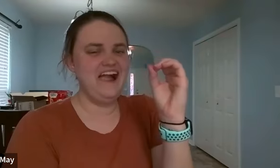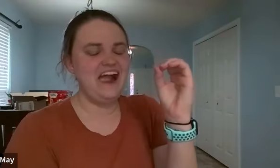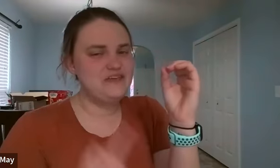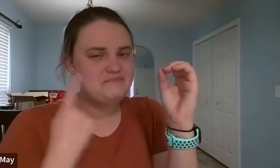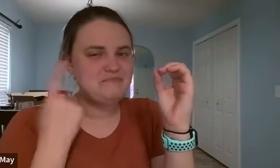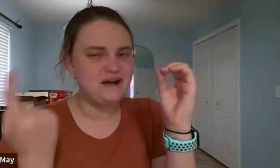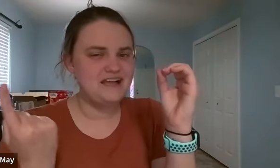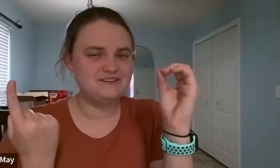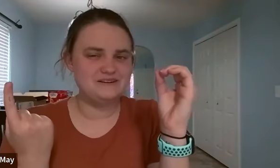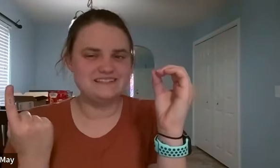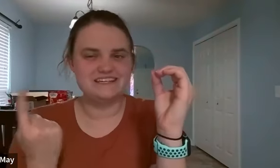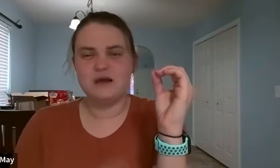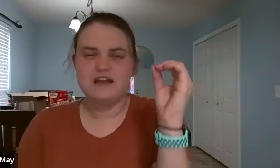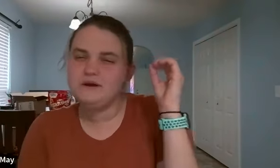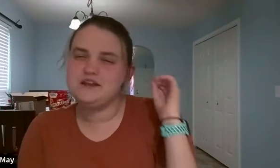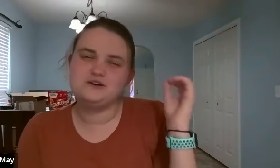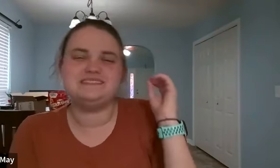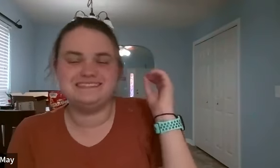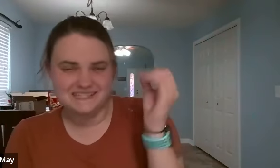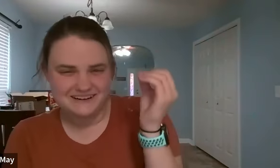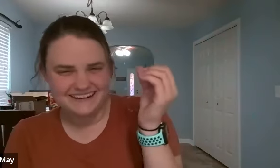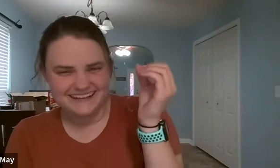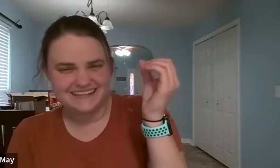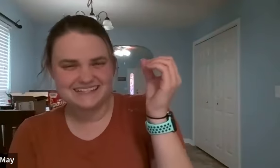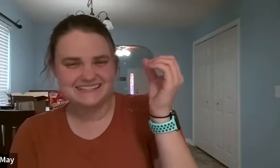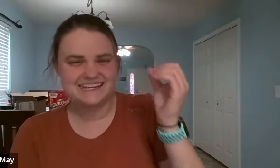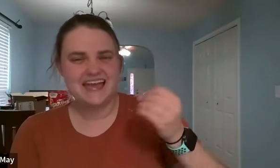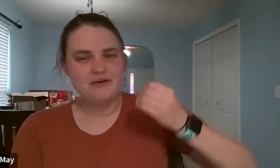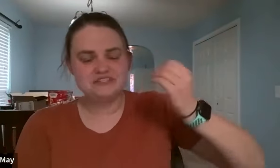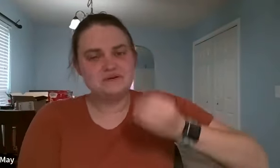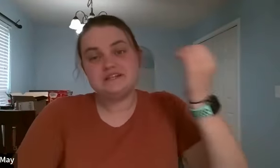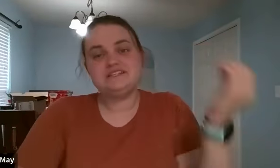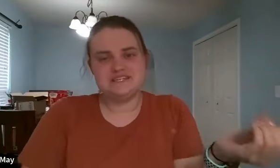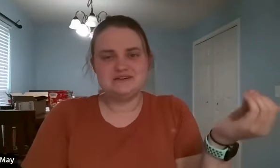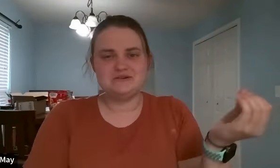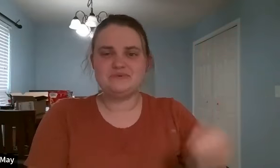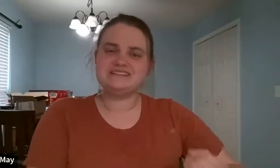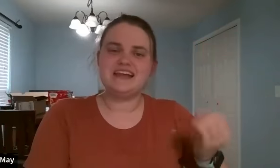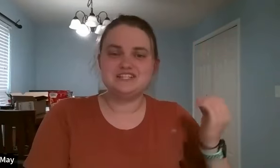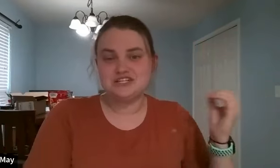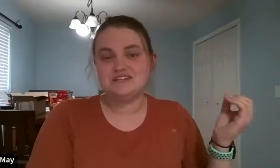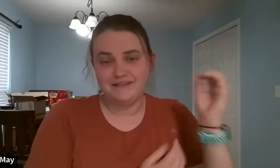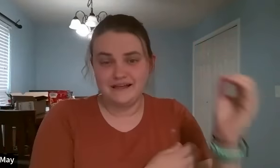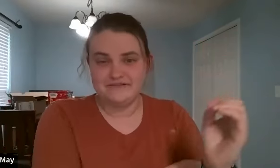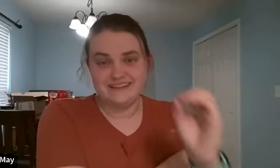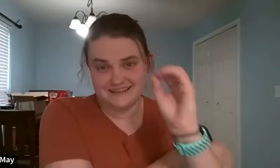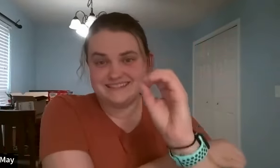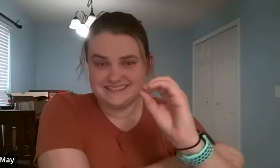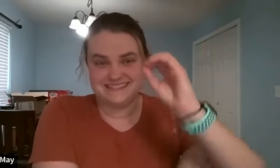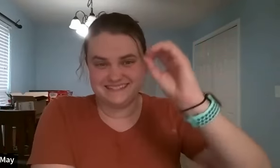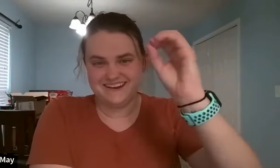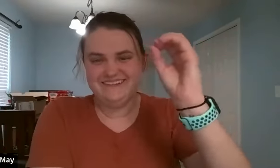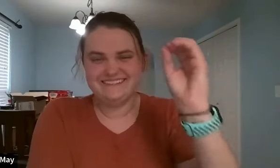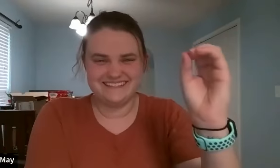I think my mind always thinks, well, everyone knows what 0 is, which I mean, we do, but it's like, I should clarify, yes, this is 0. So